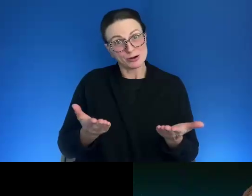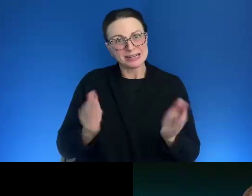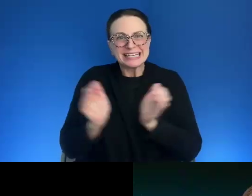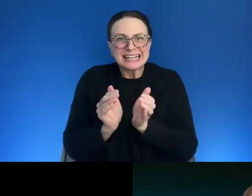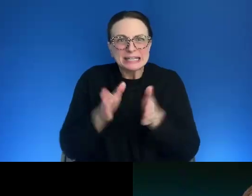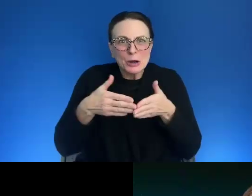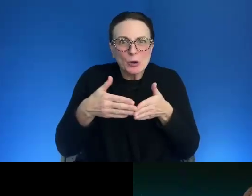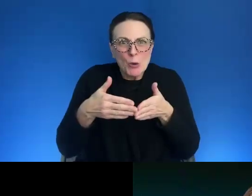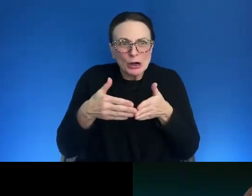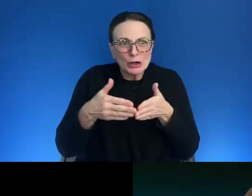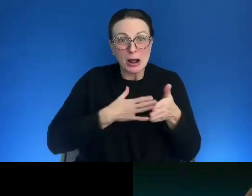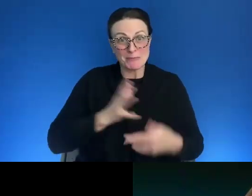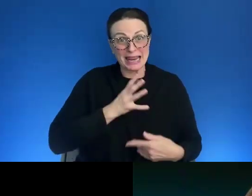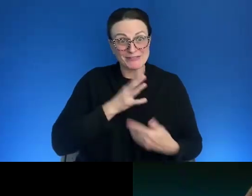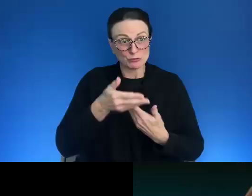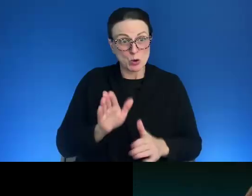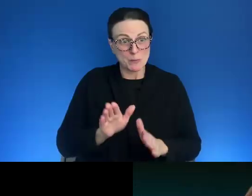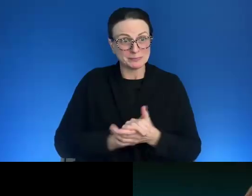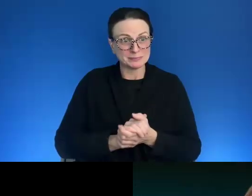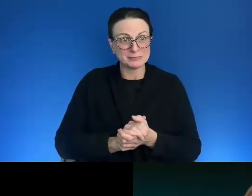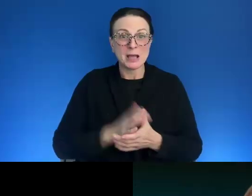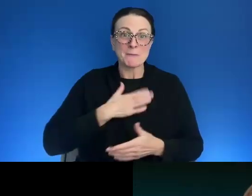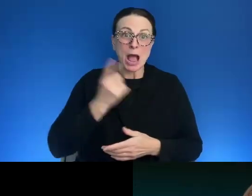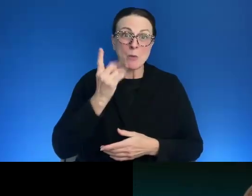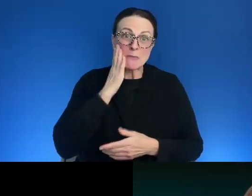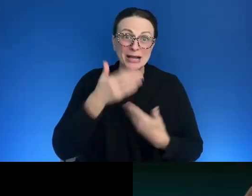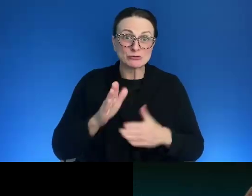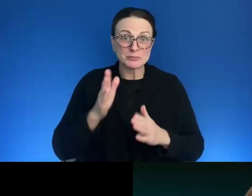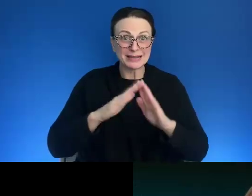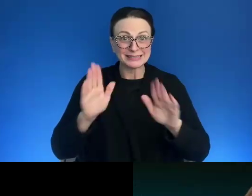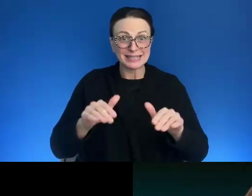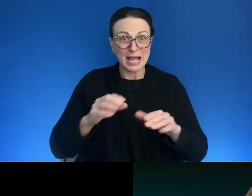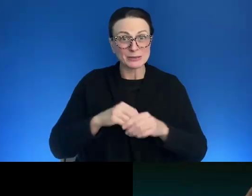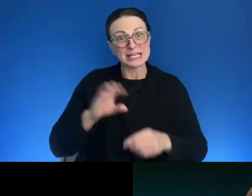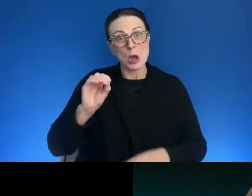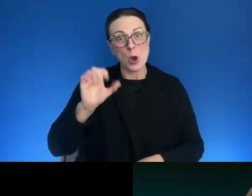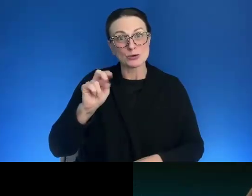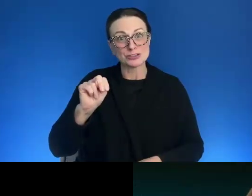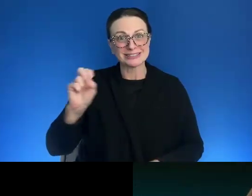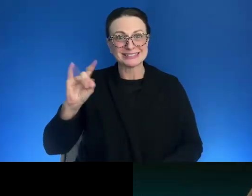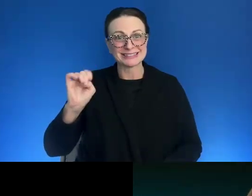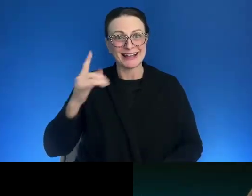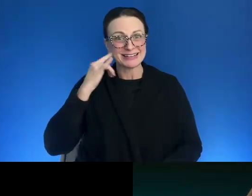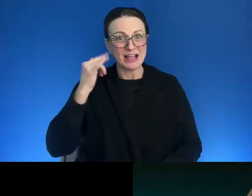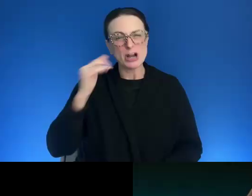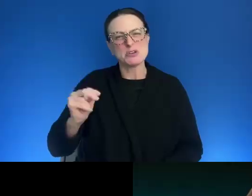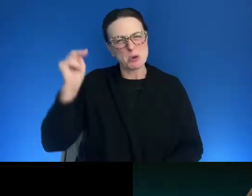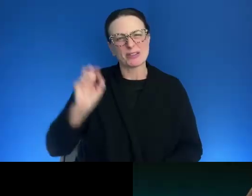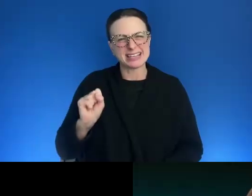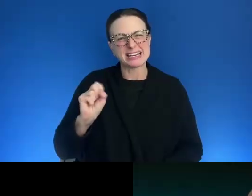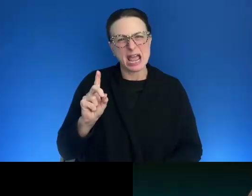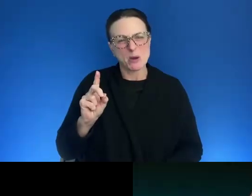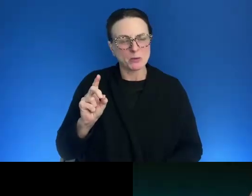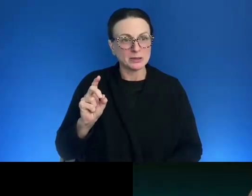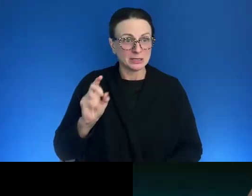little corner of my living room in my little 1-bedroom house in Oceanside, California, North San Diego.